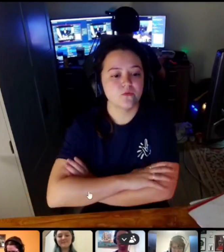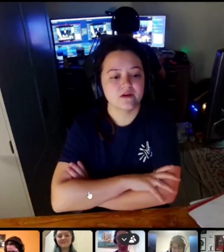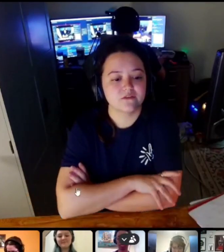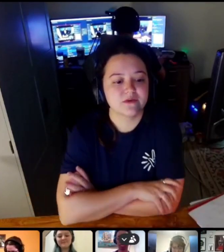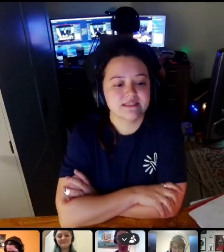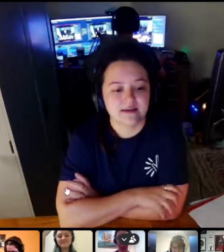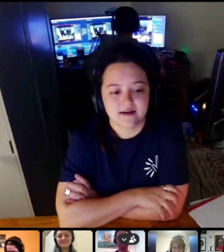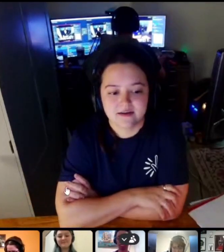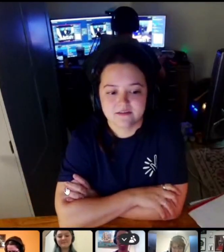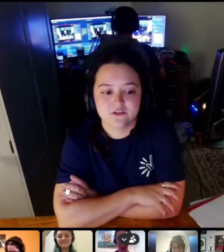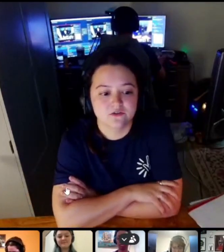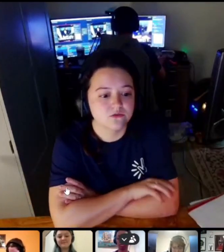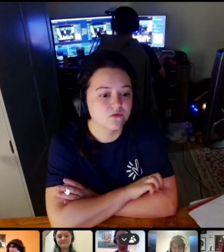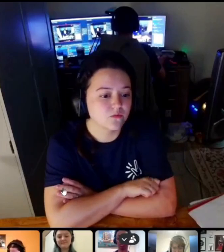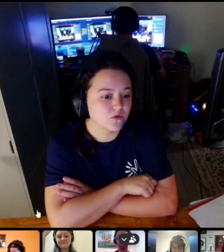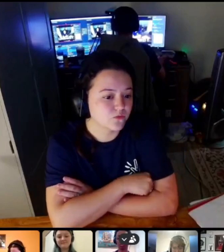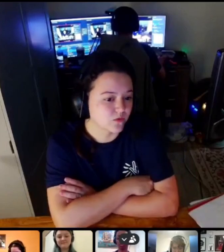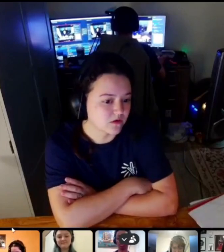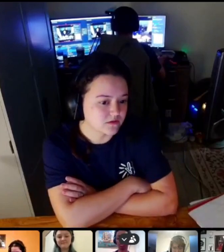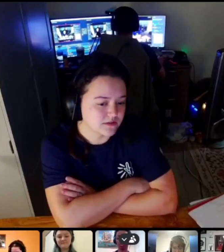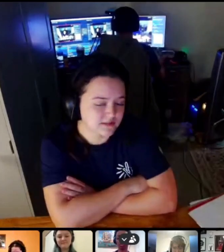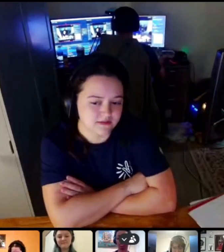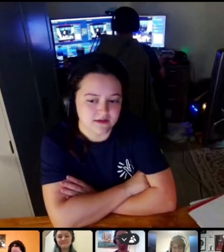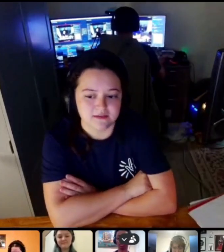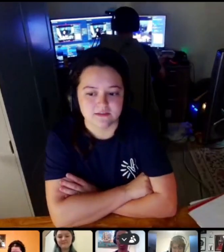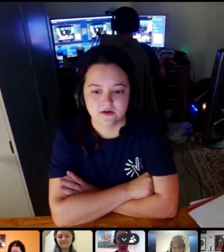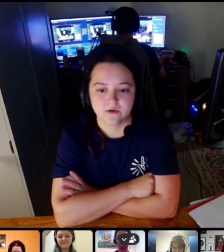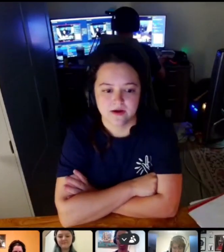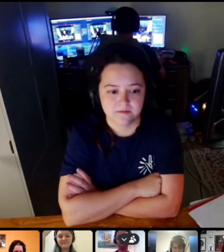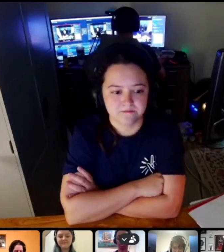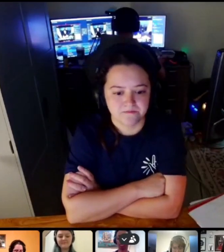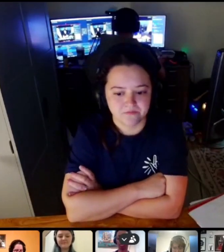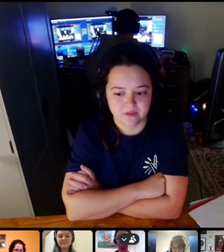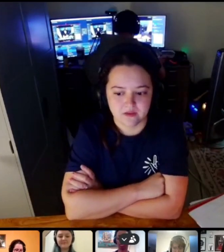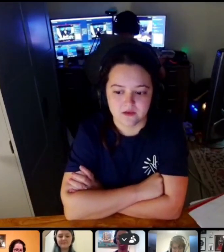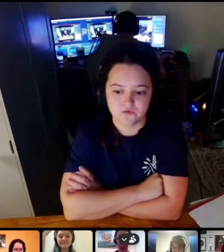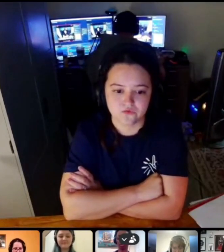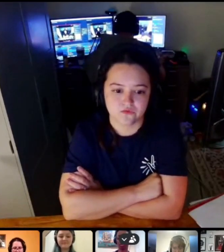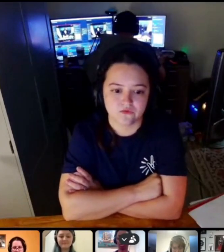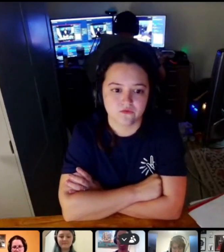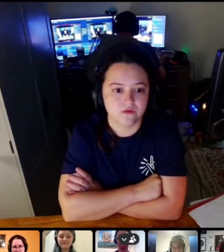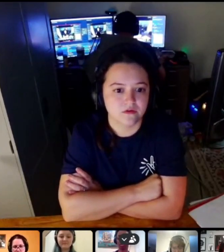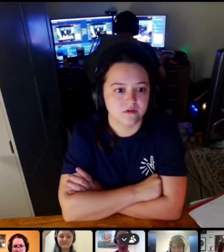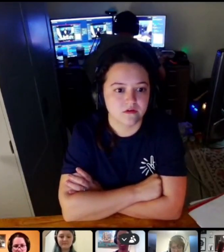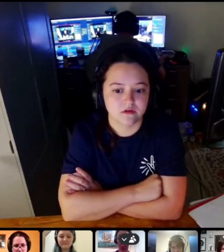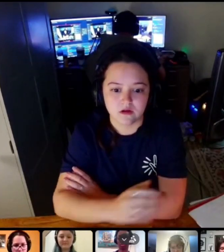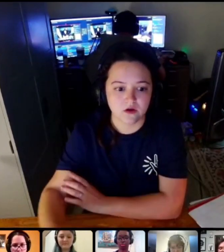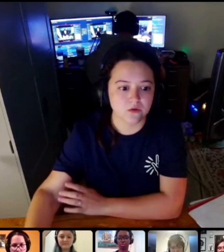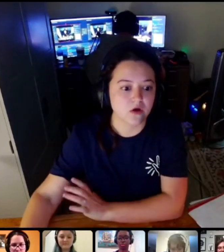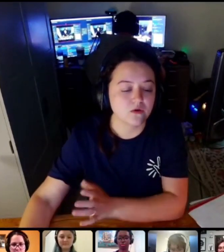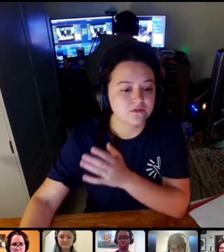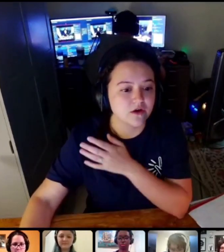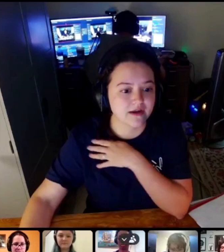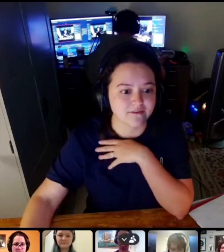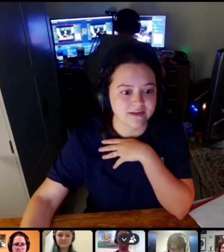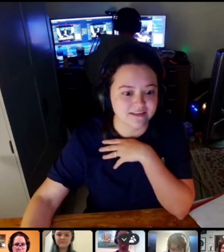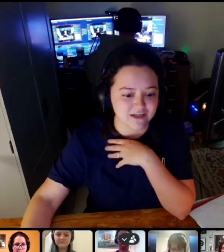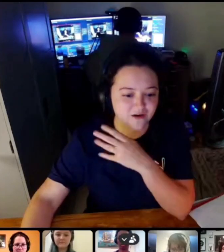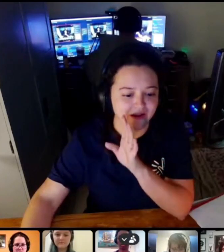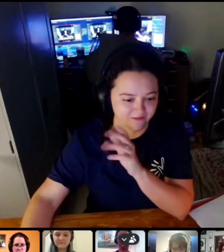Whenever we sign two or more words, so Is the if PowerPoint up? oh I'm sorry, I forget to share. Okay,